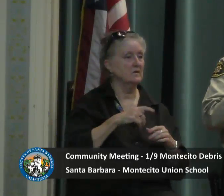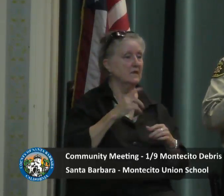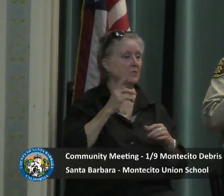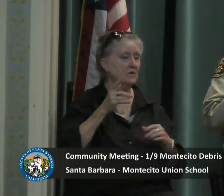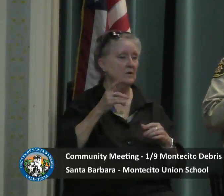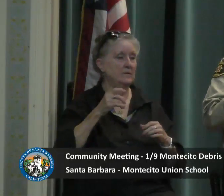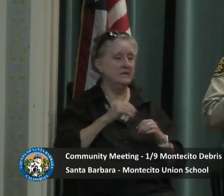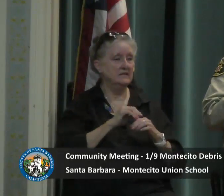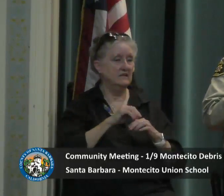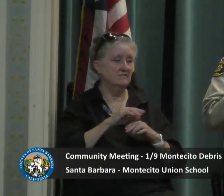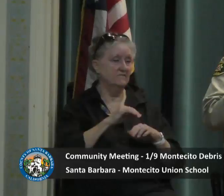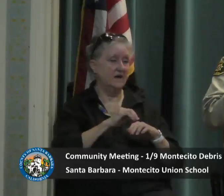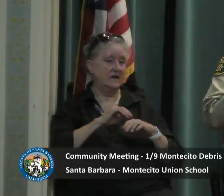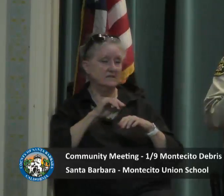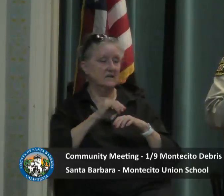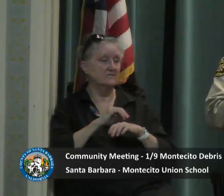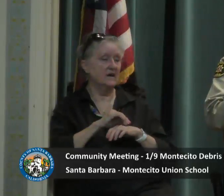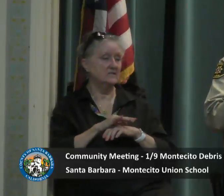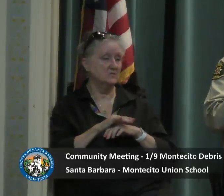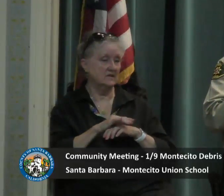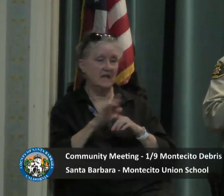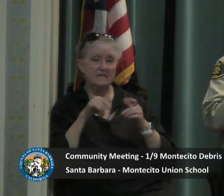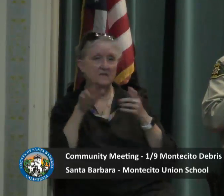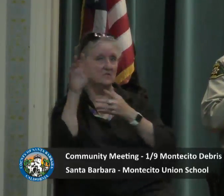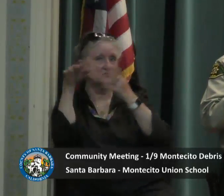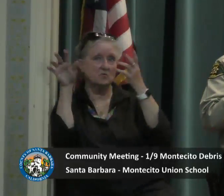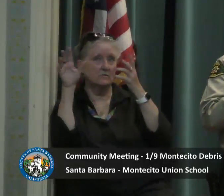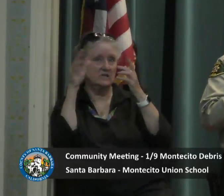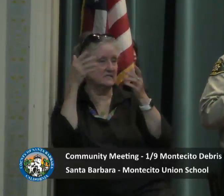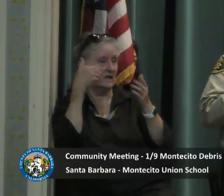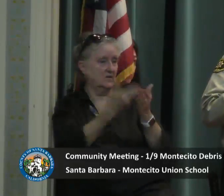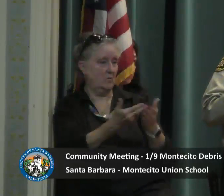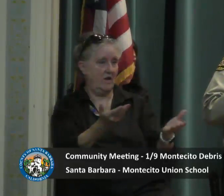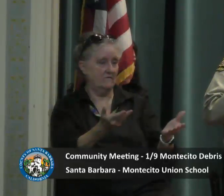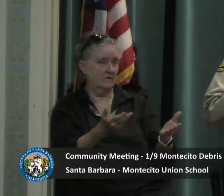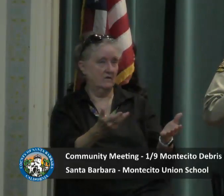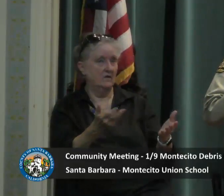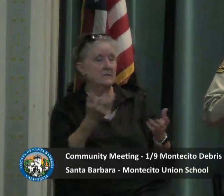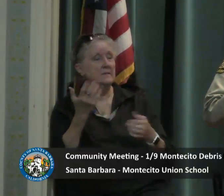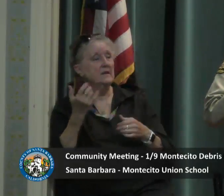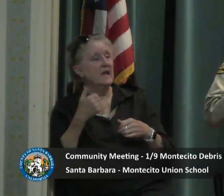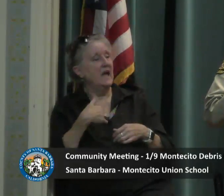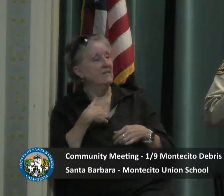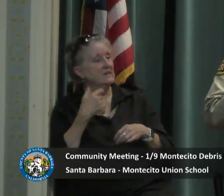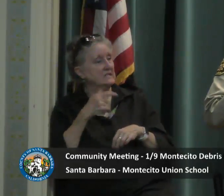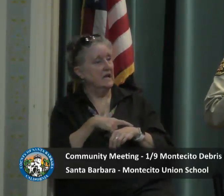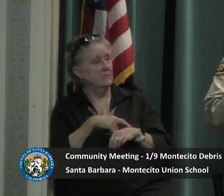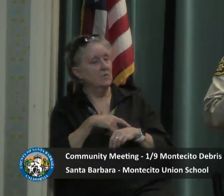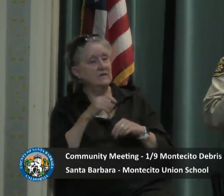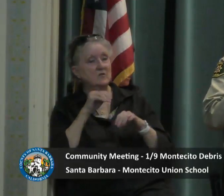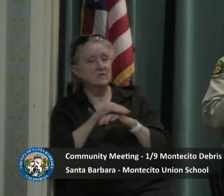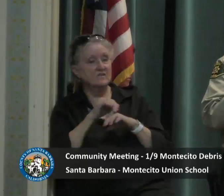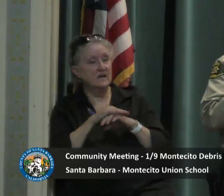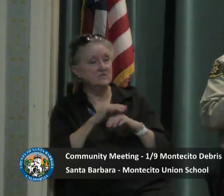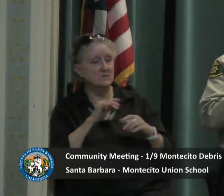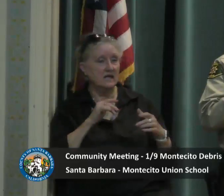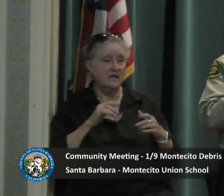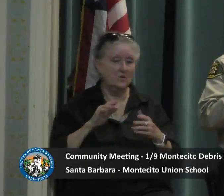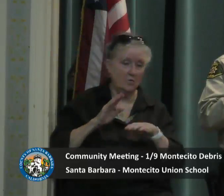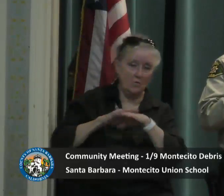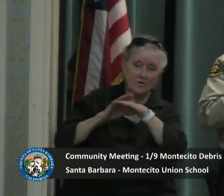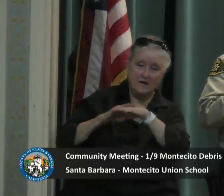an advisory and a storm veers off and doesn't head our way. We might have a time when there's an advisory and a